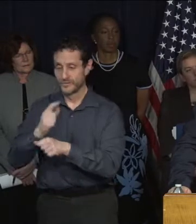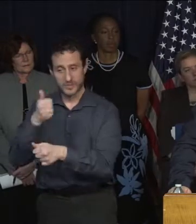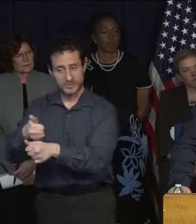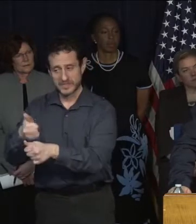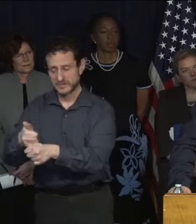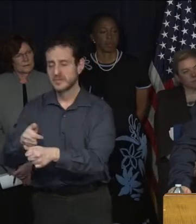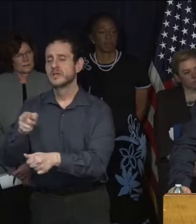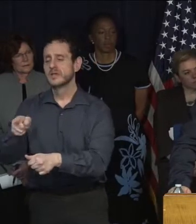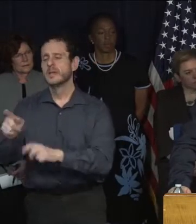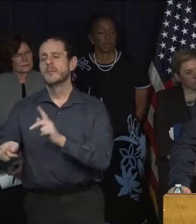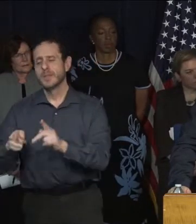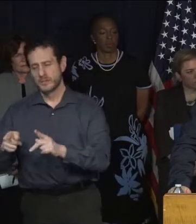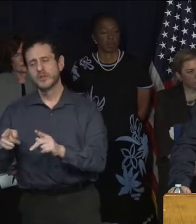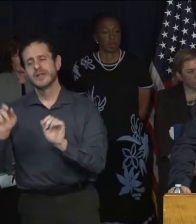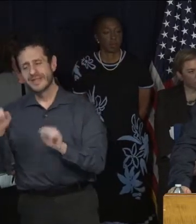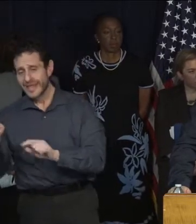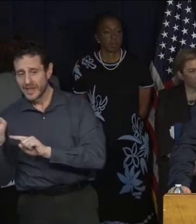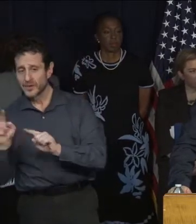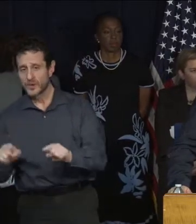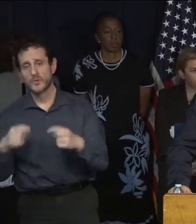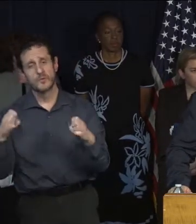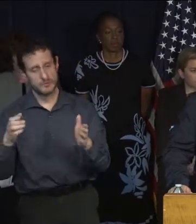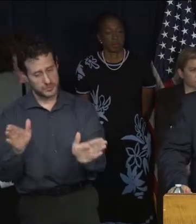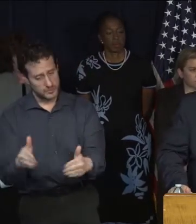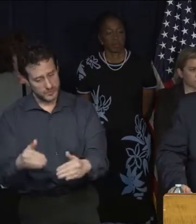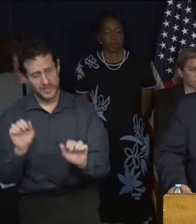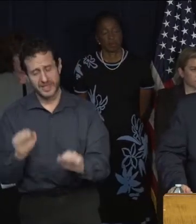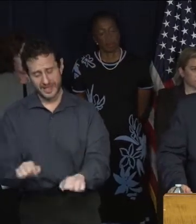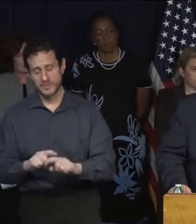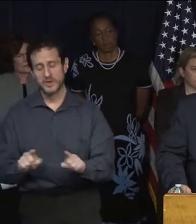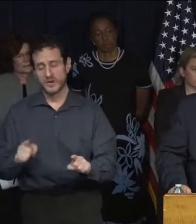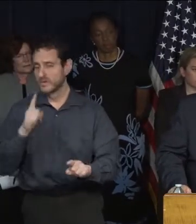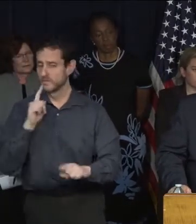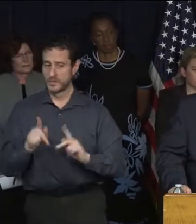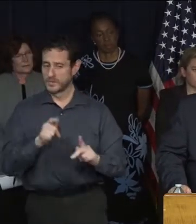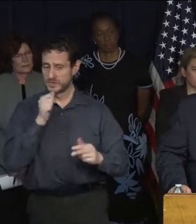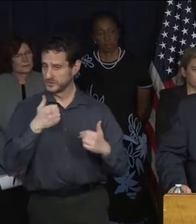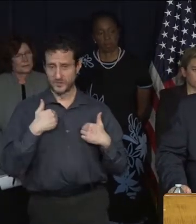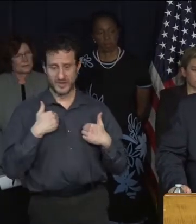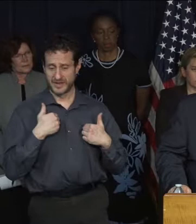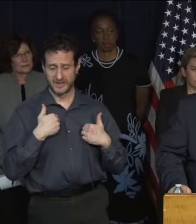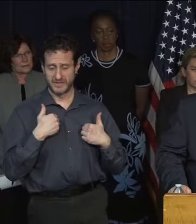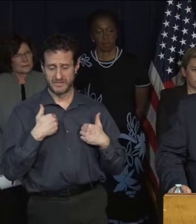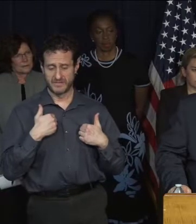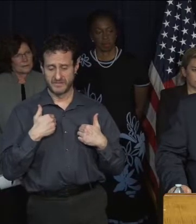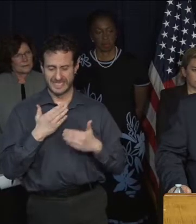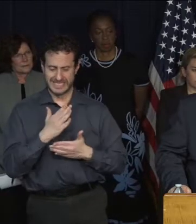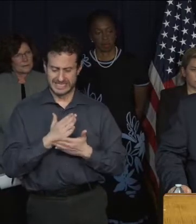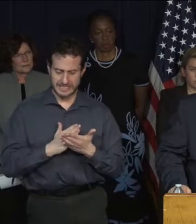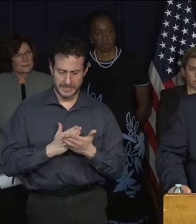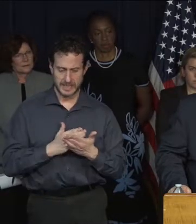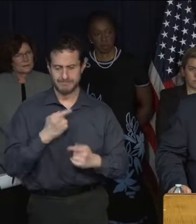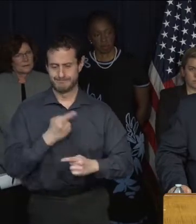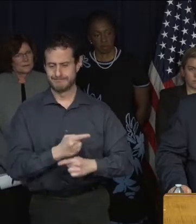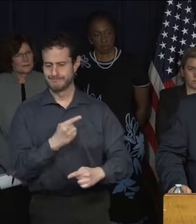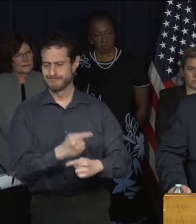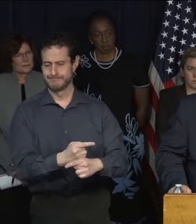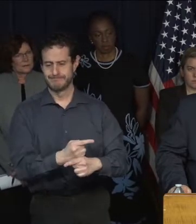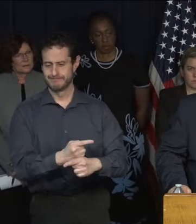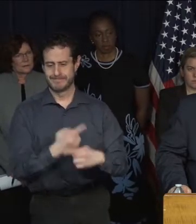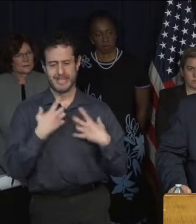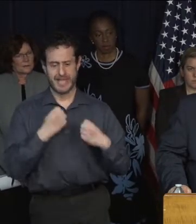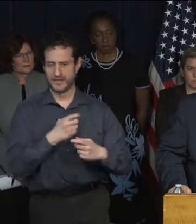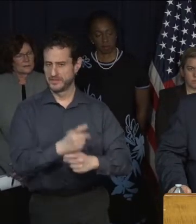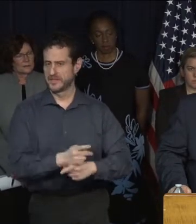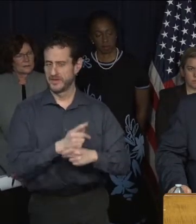call an emergency room and to go to an emergency room. But for those who don't have some regular type of